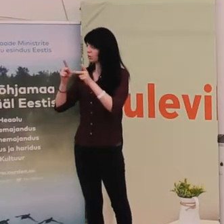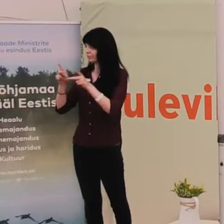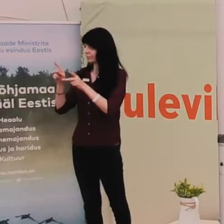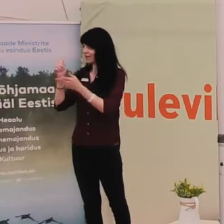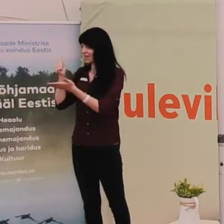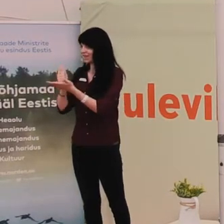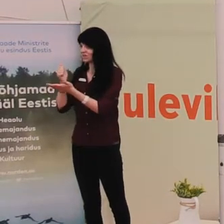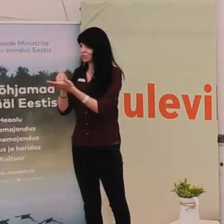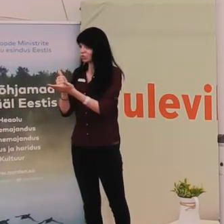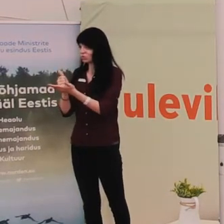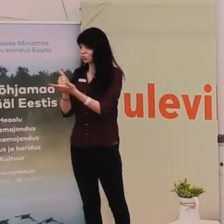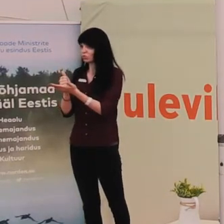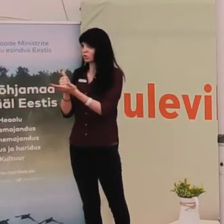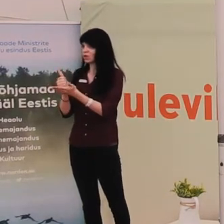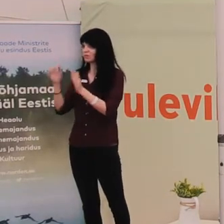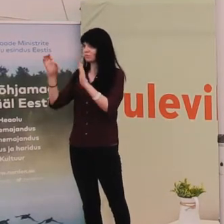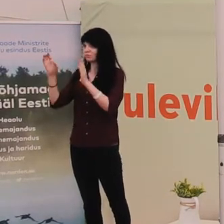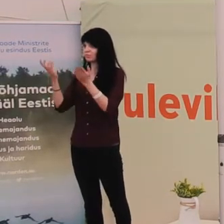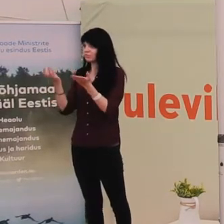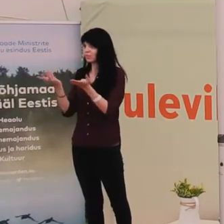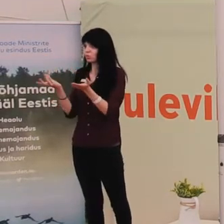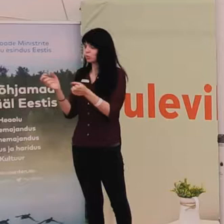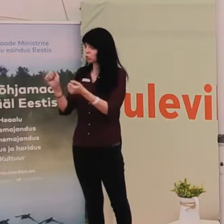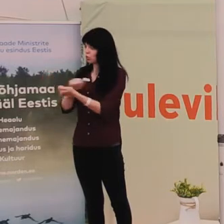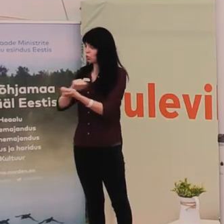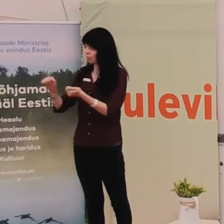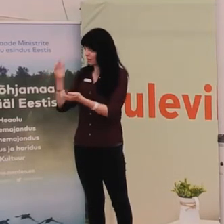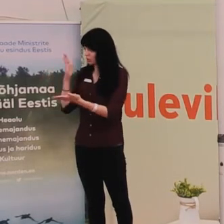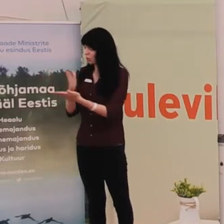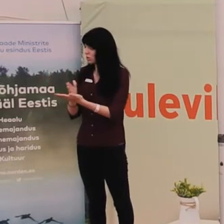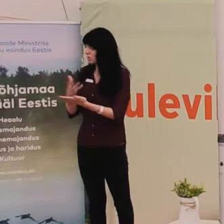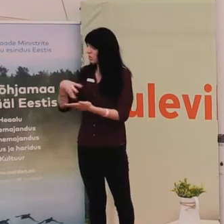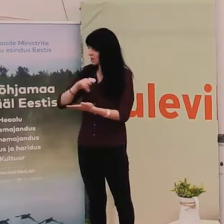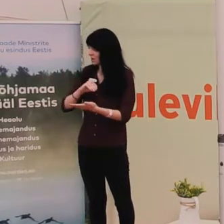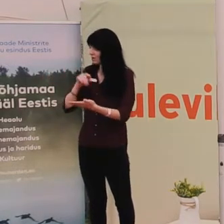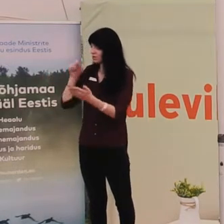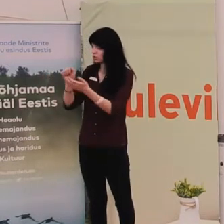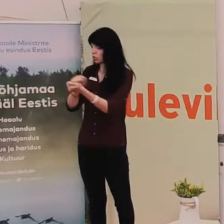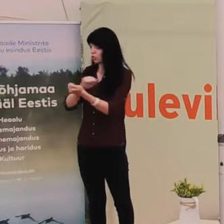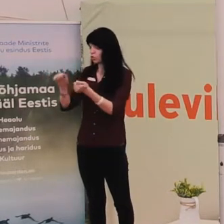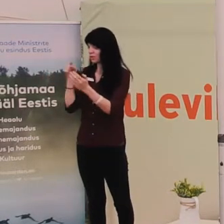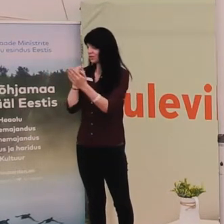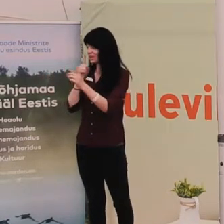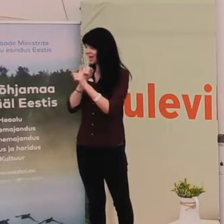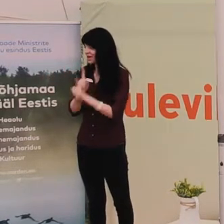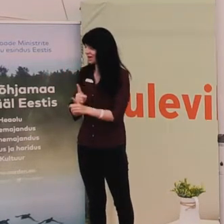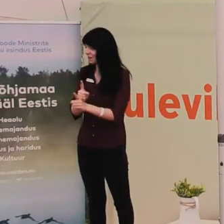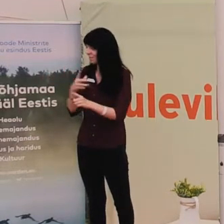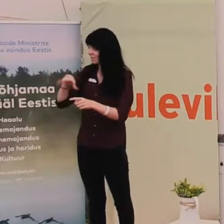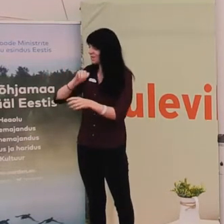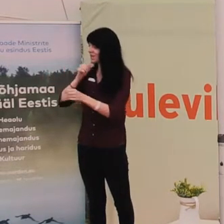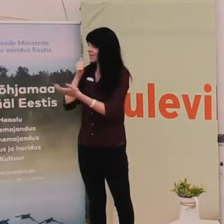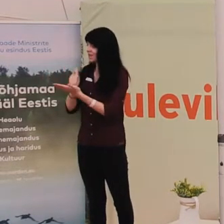not all of you are familiar to that fact. And the Foresight Act says that the Foresight Center is to